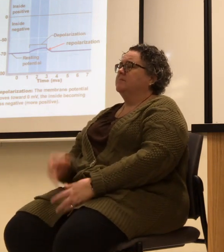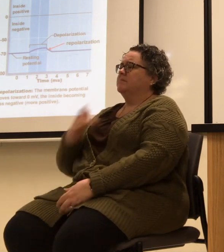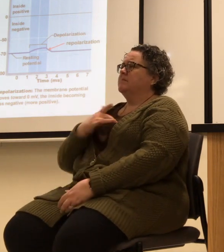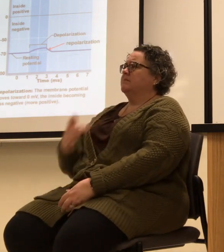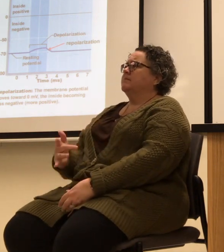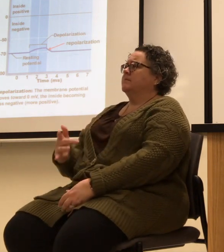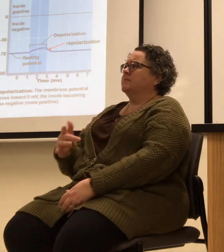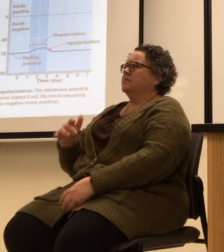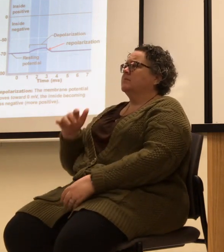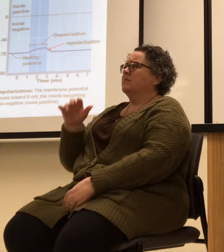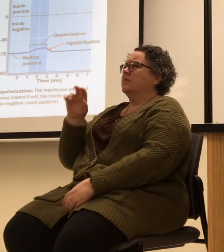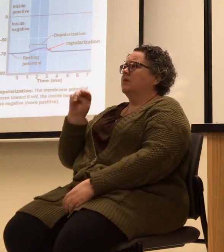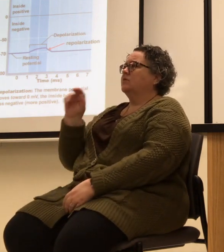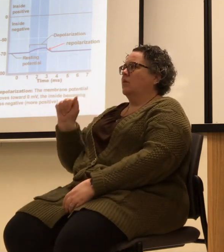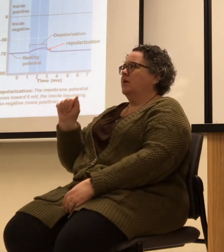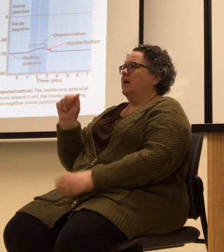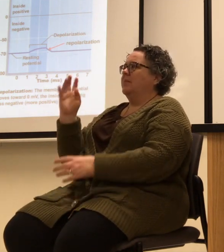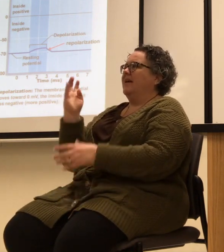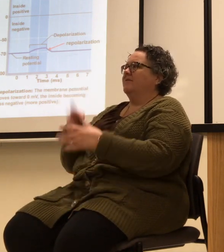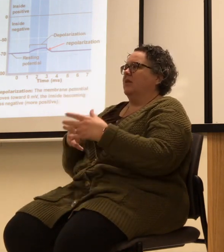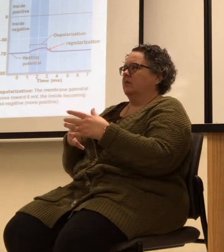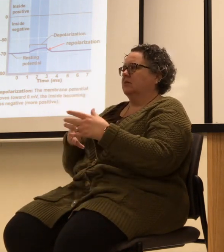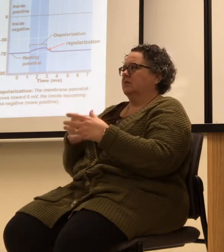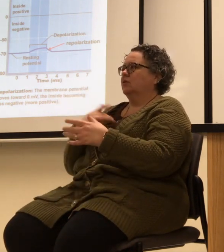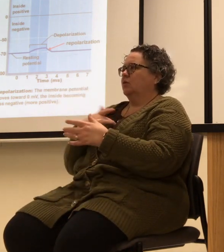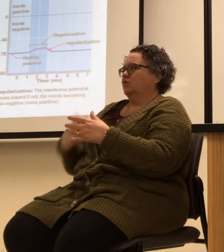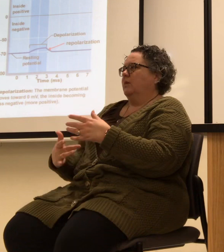Usually it's sodium influx.